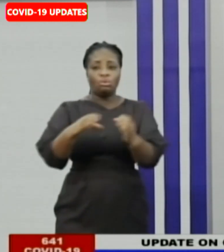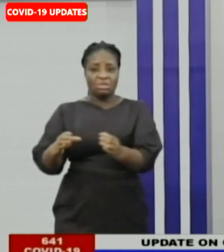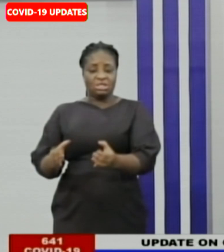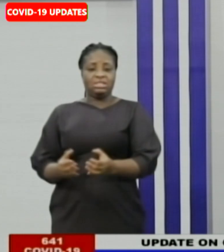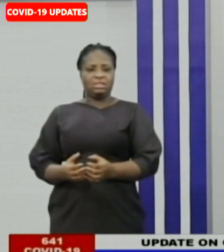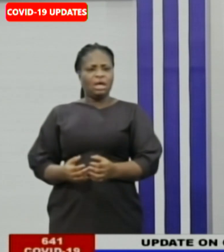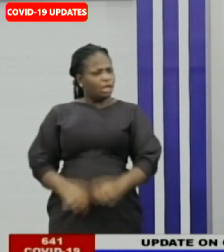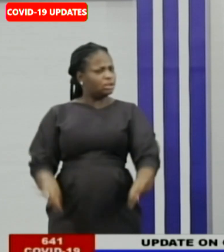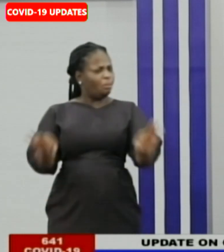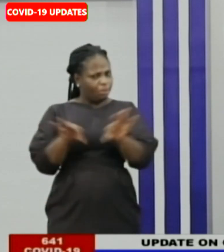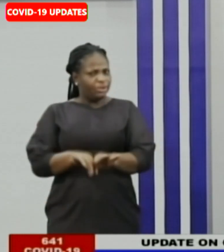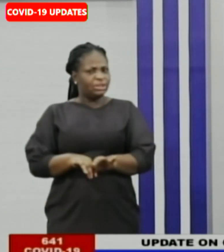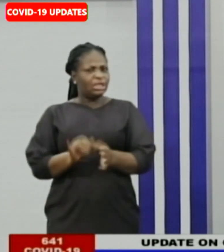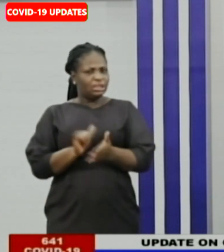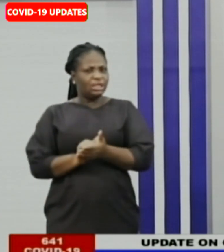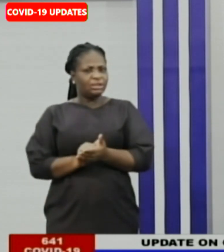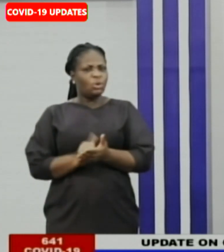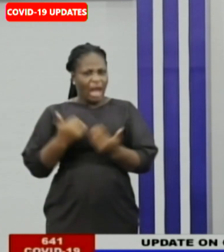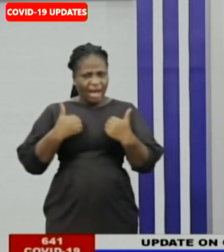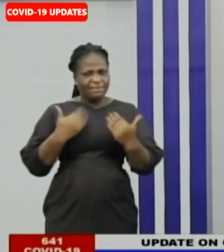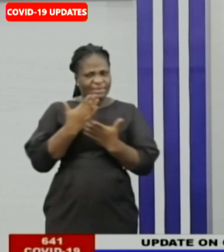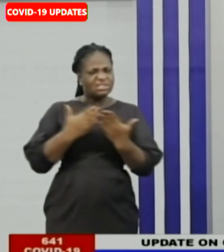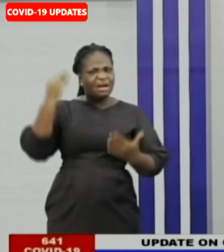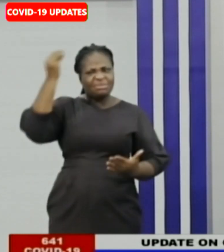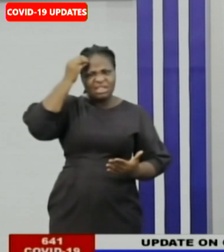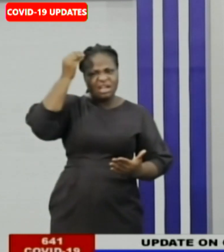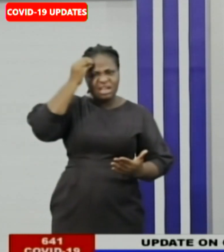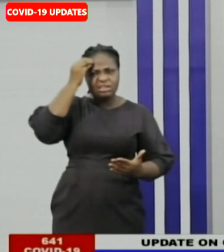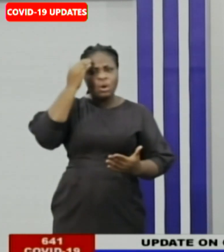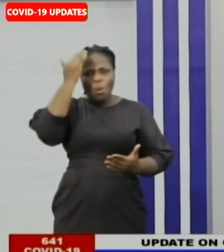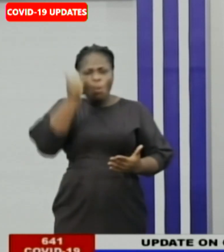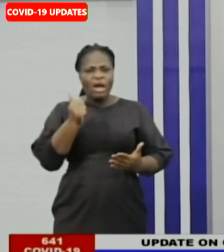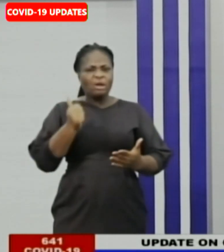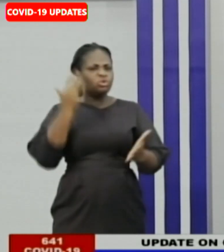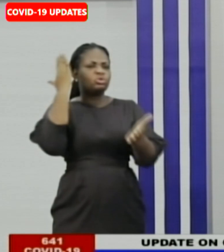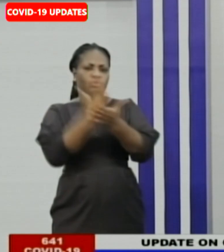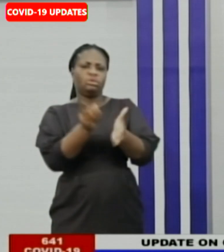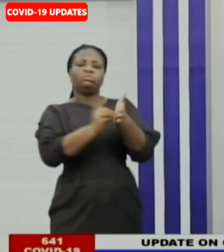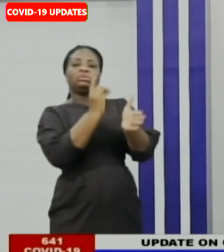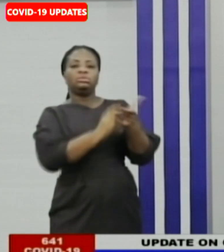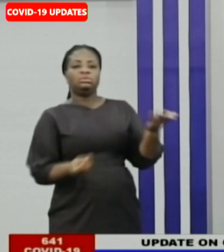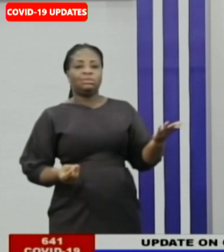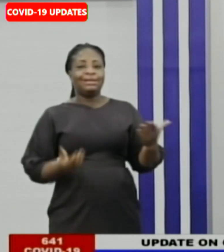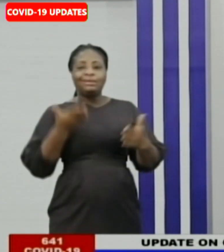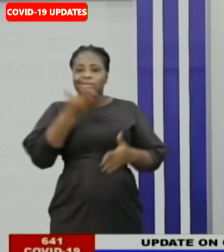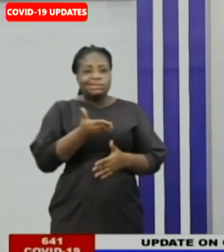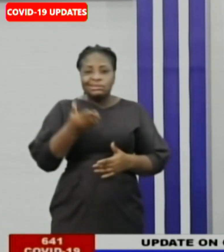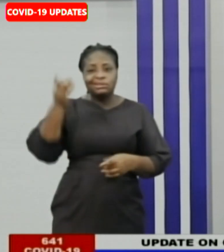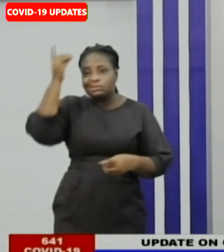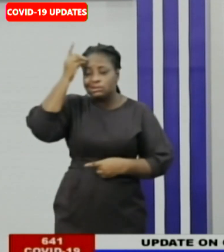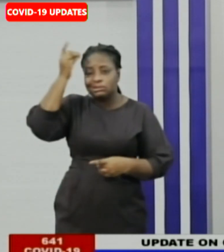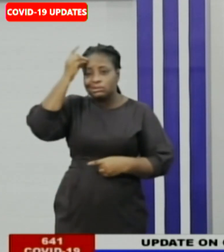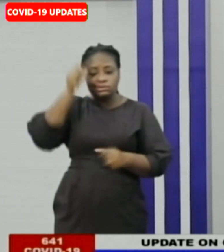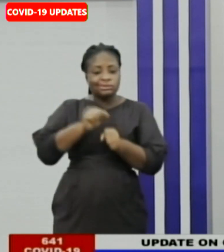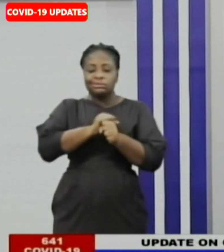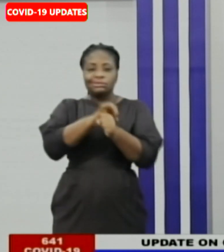is important that we build some knowledge about why we need to avoid stigma. This disease is not a death sentence. Unfortunately, we have